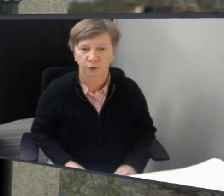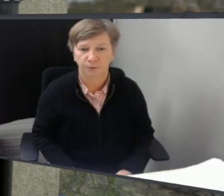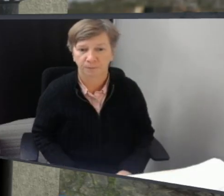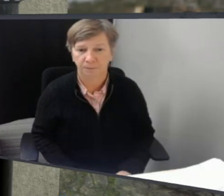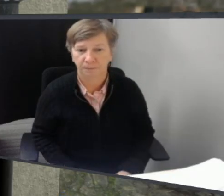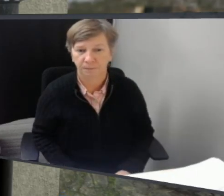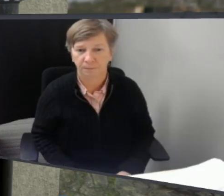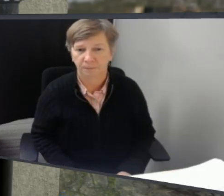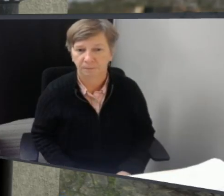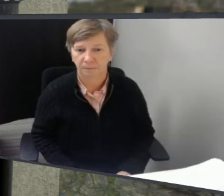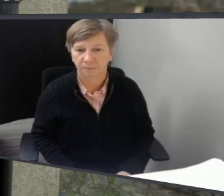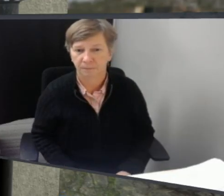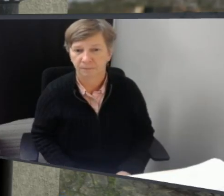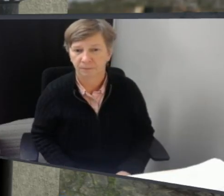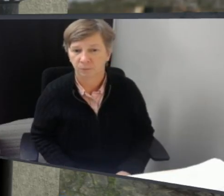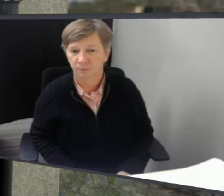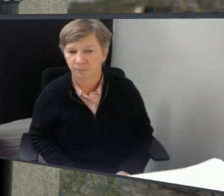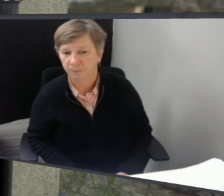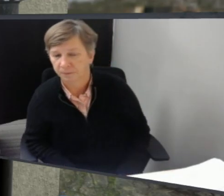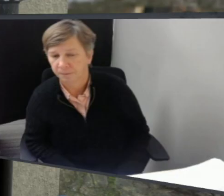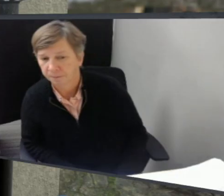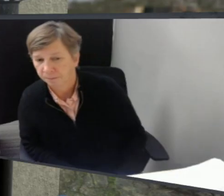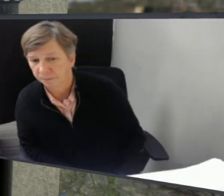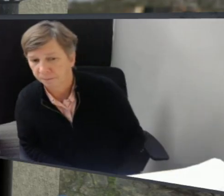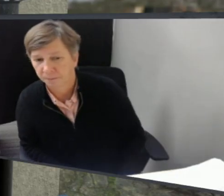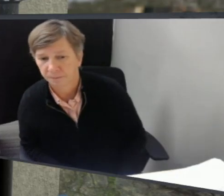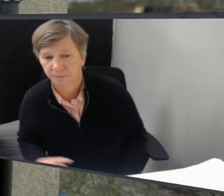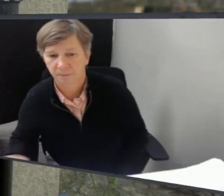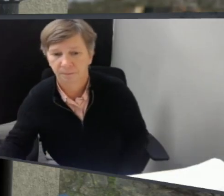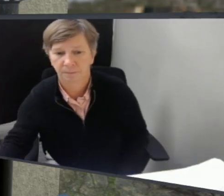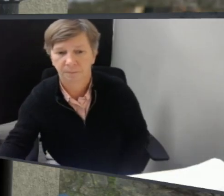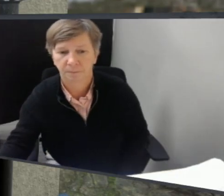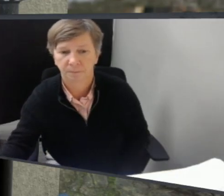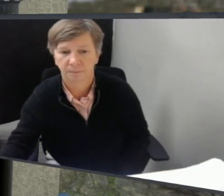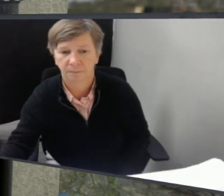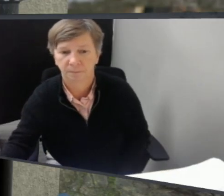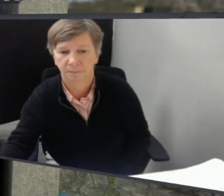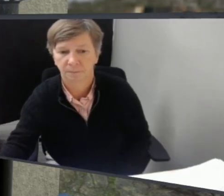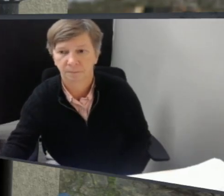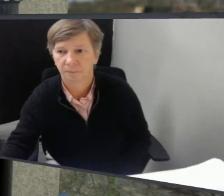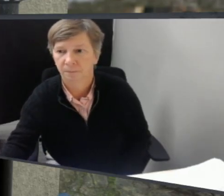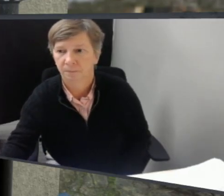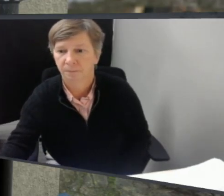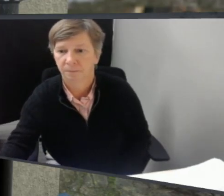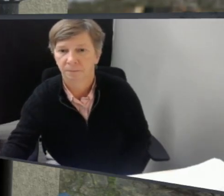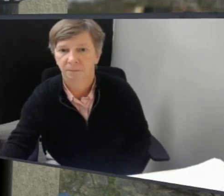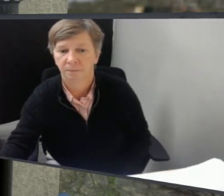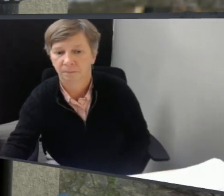Testing the captions now.